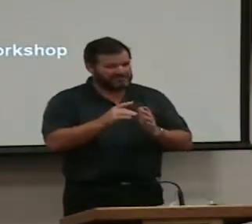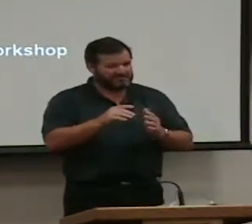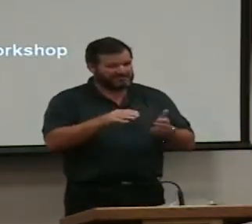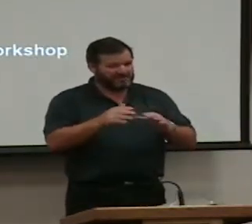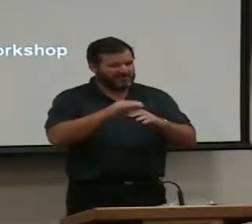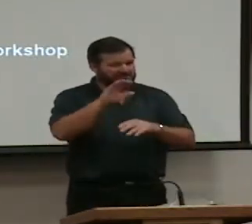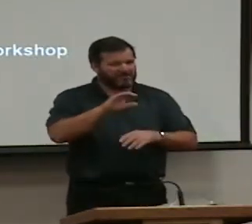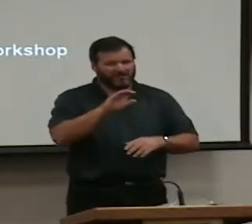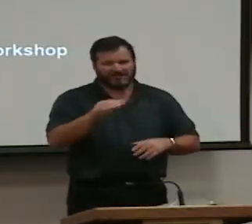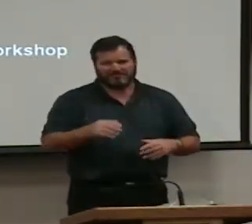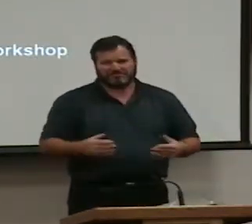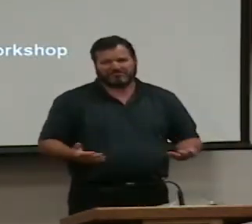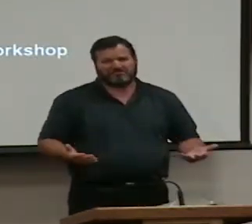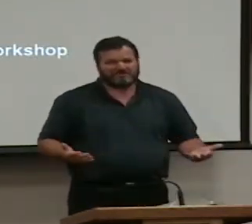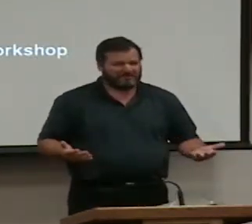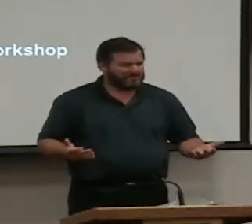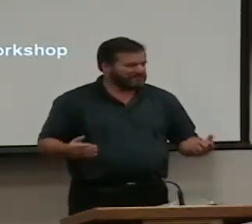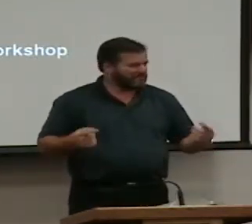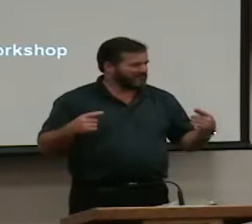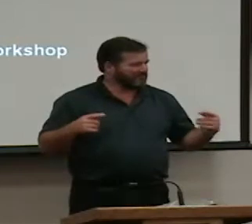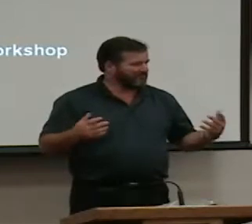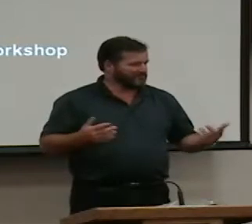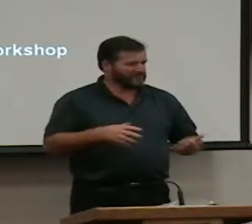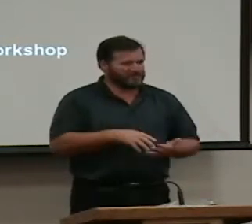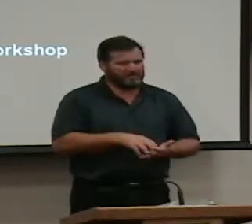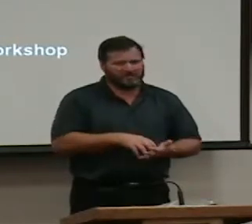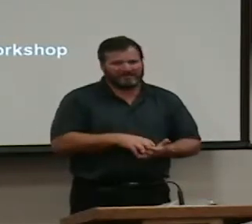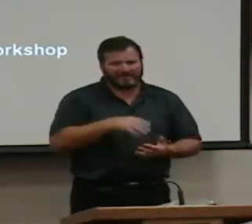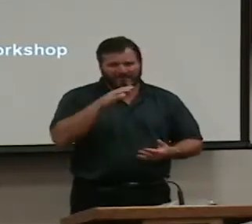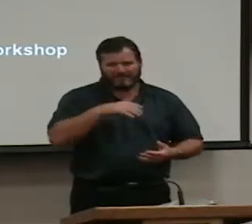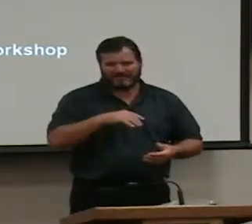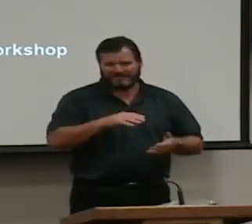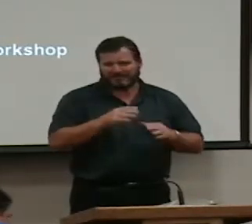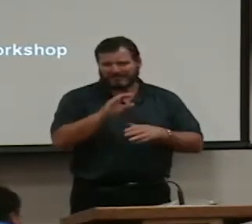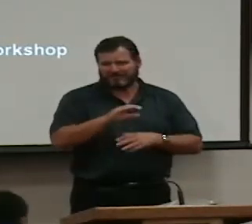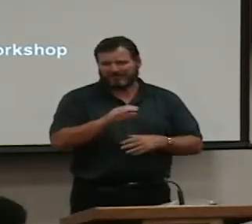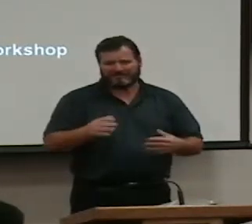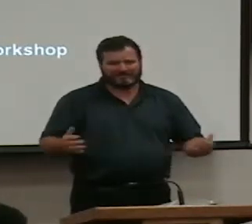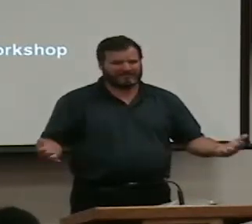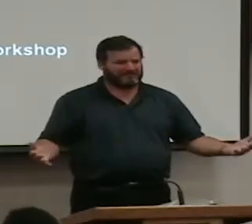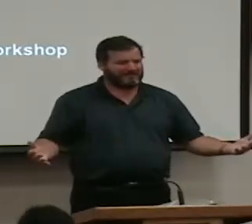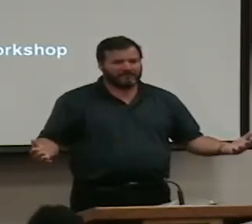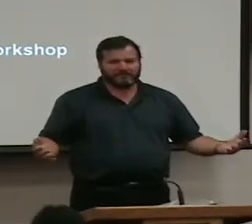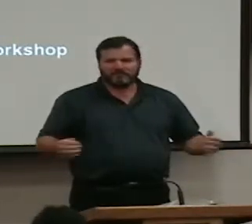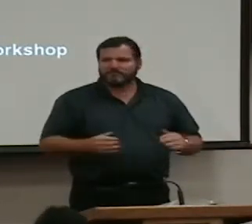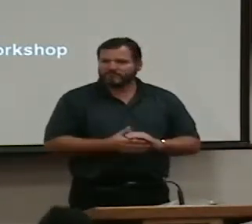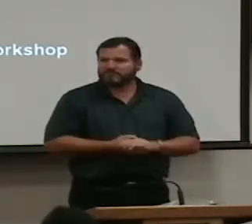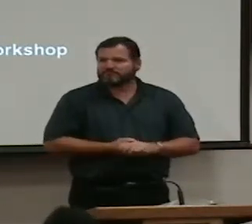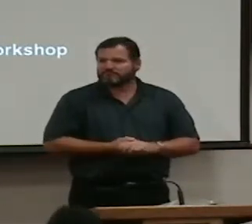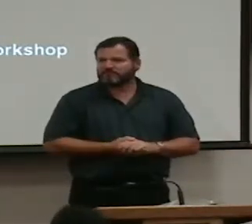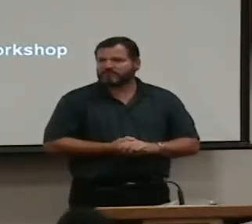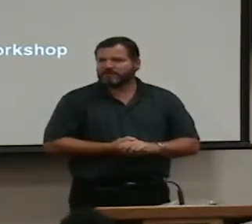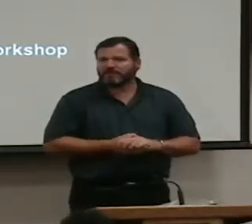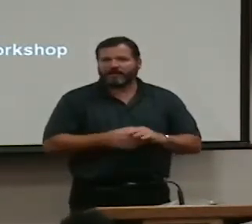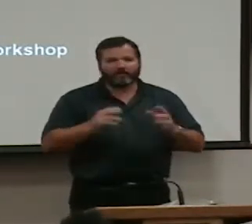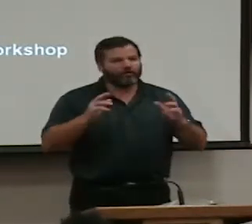Jesus died on a cross? What's all that? That's a weak man to die on a cross? What kind of person would you follow?